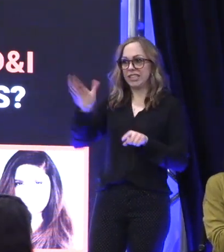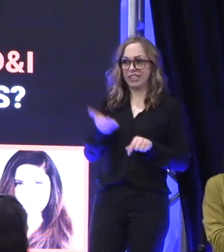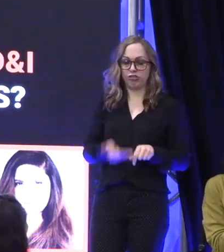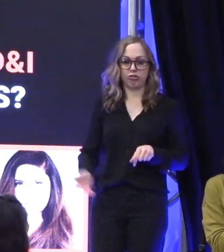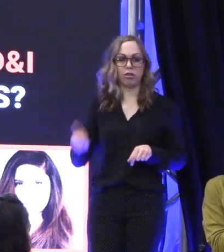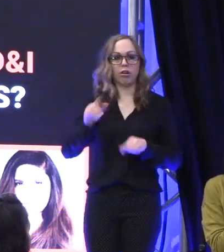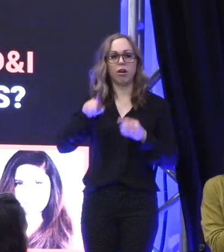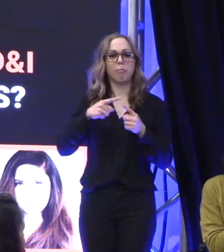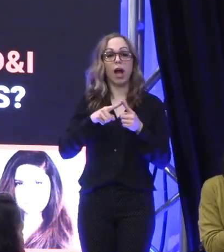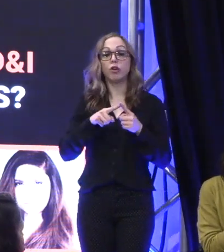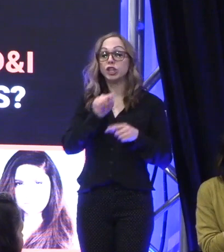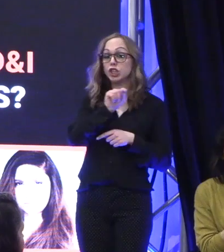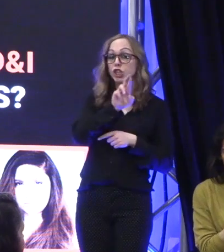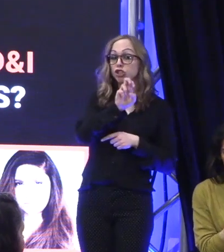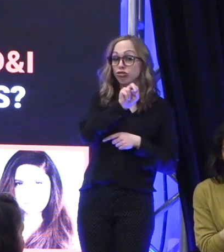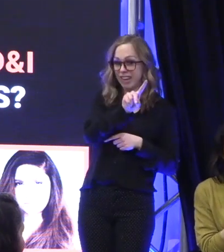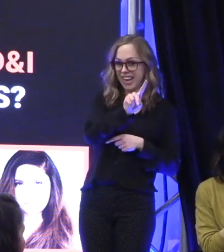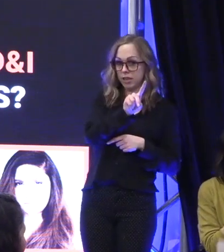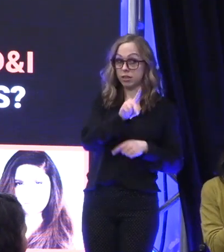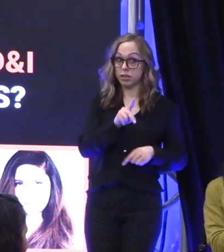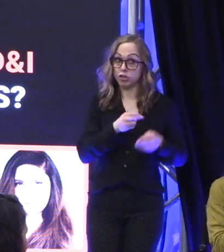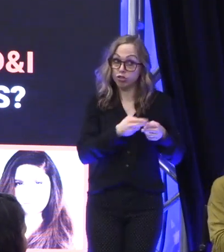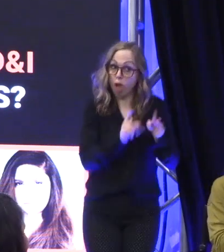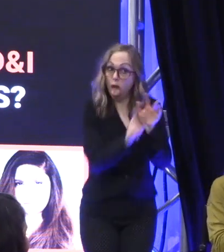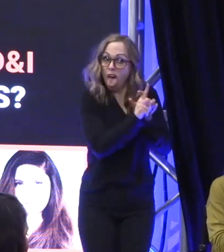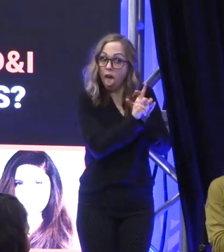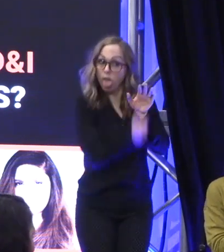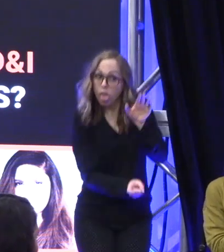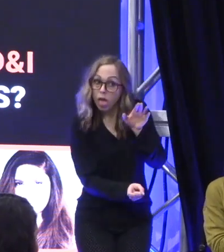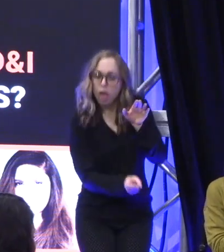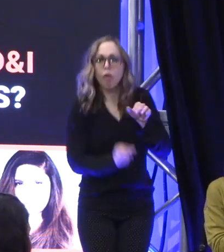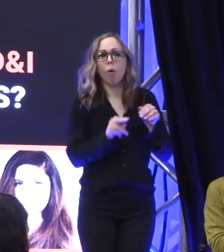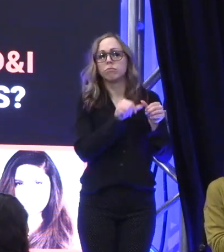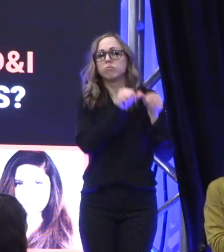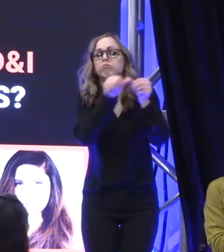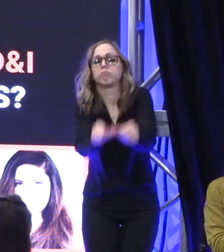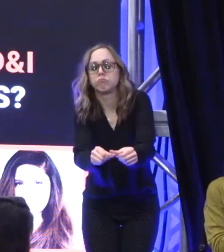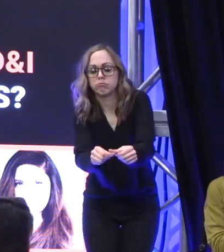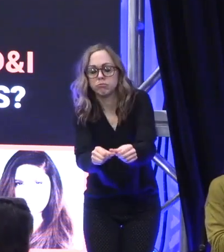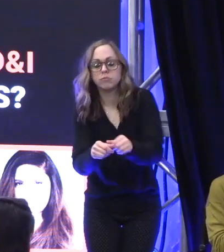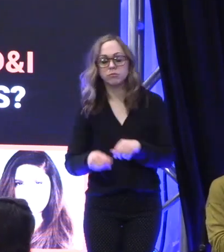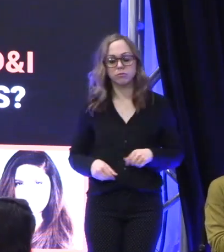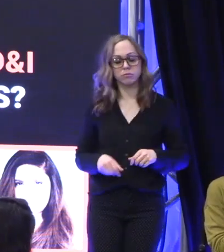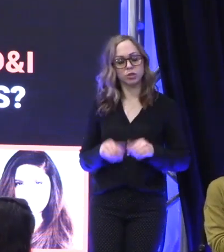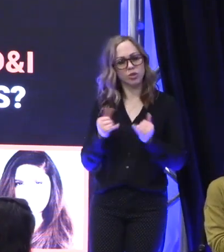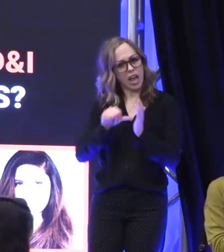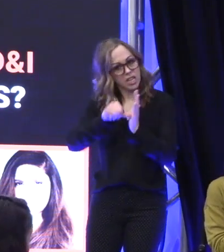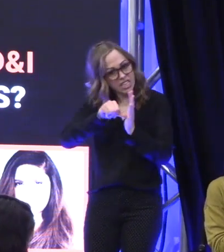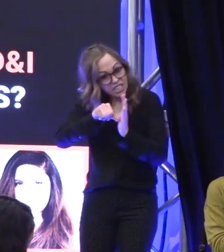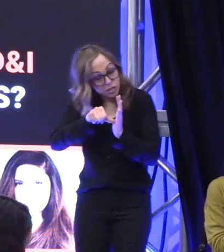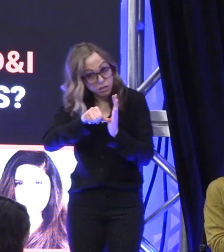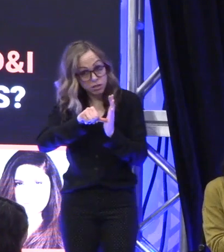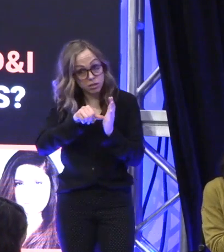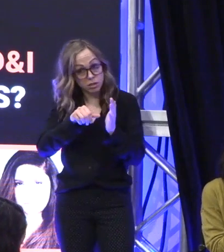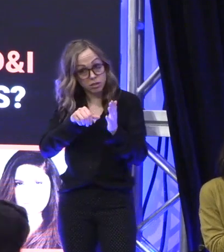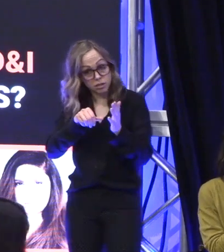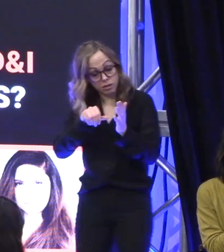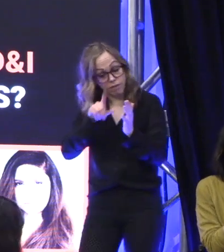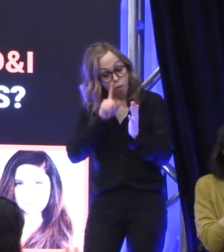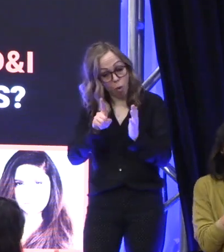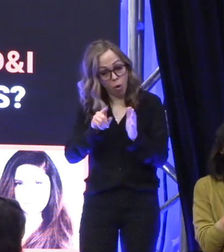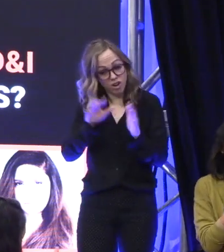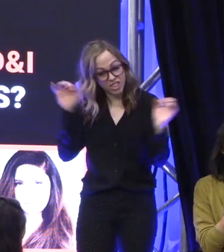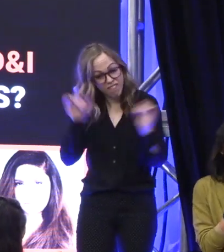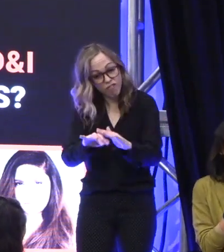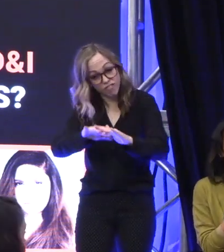the trend of D&I. And do you think this emphasis on D&I is a trend, or is it a push for,